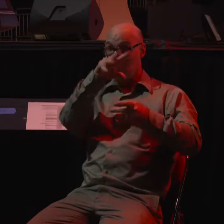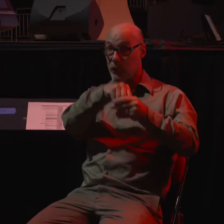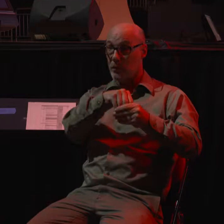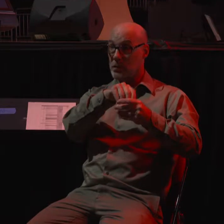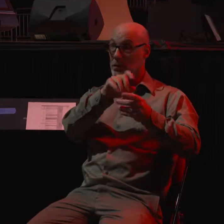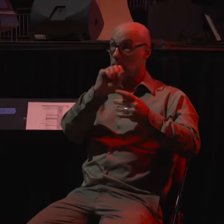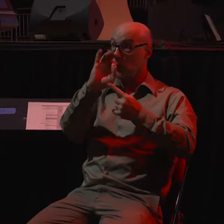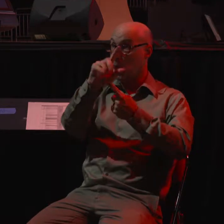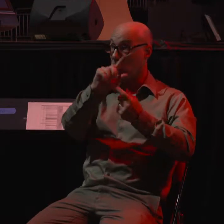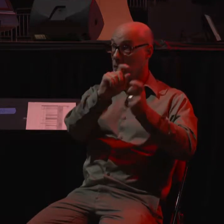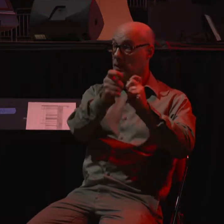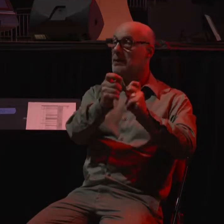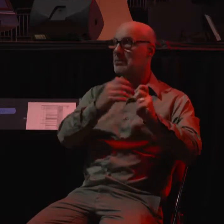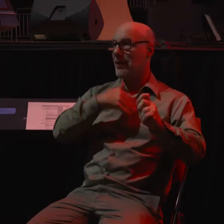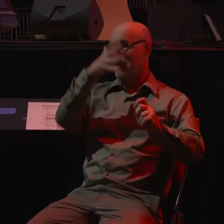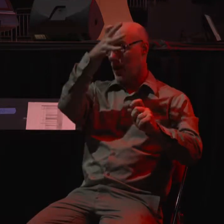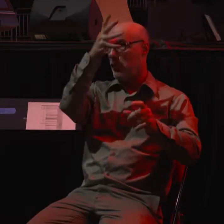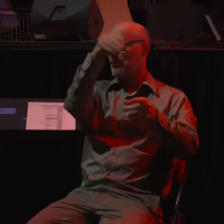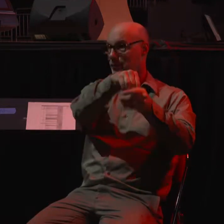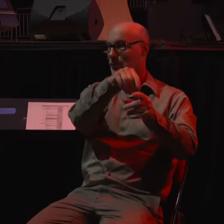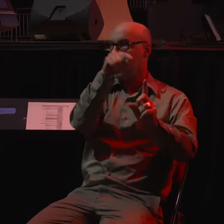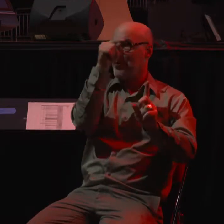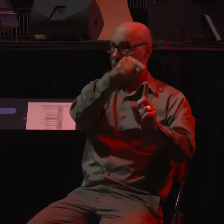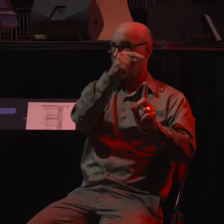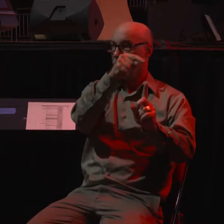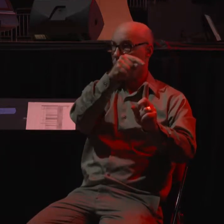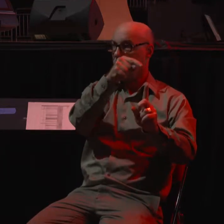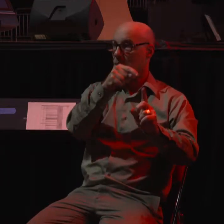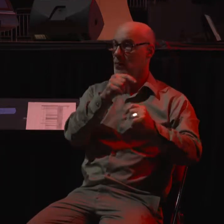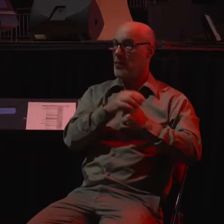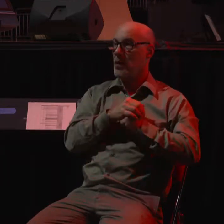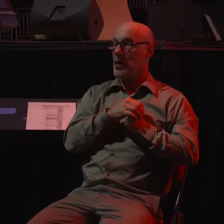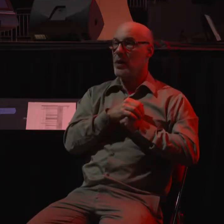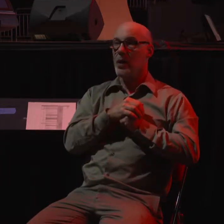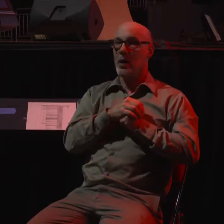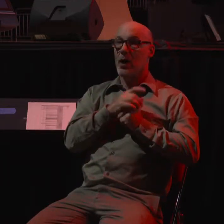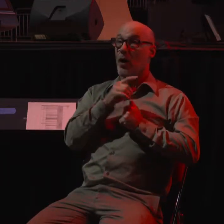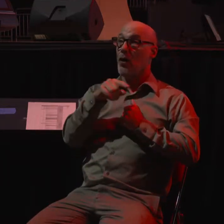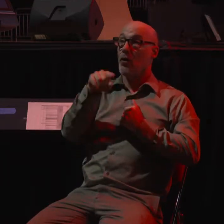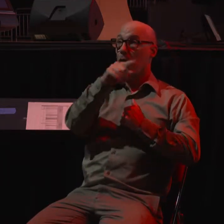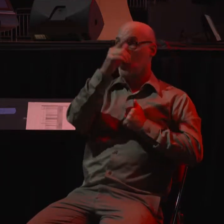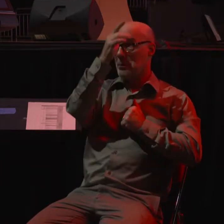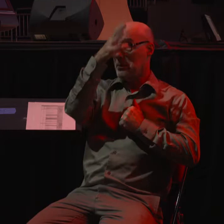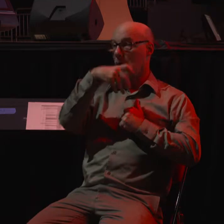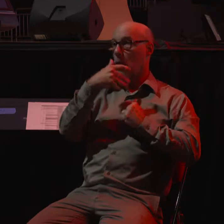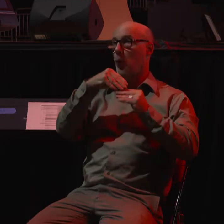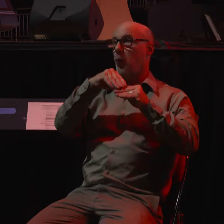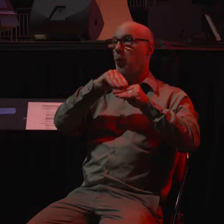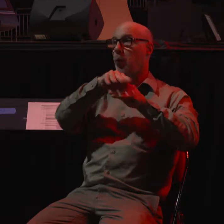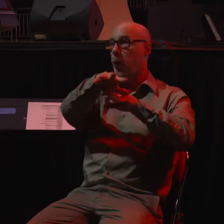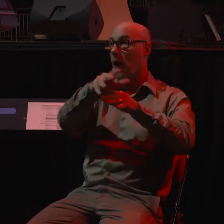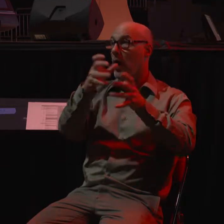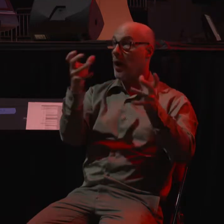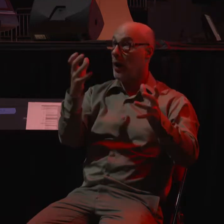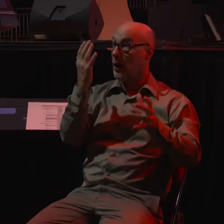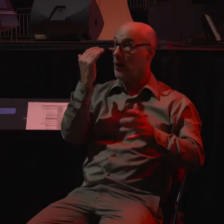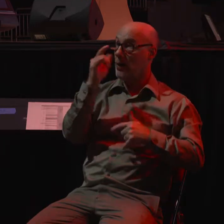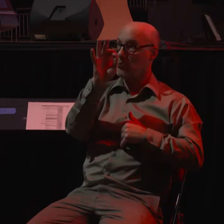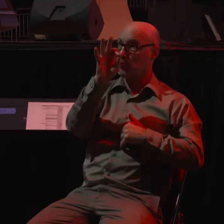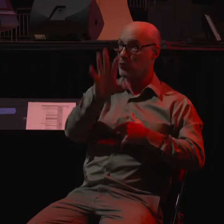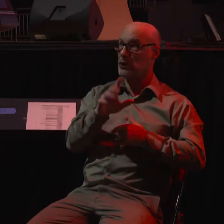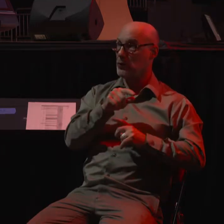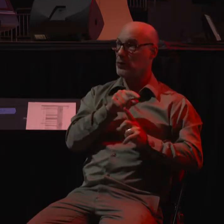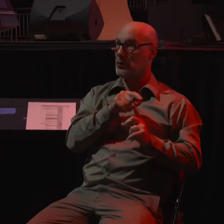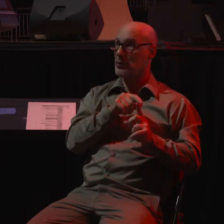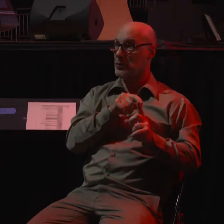And those men were so influential because these were men who were preachers. And I don't